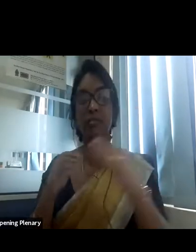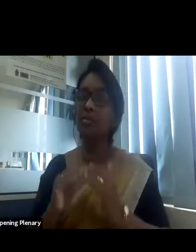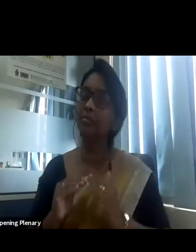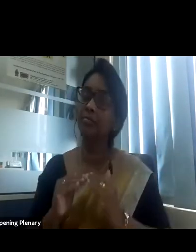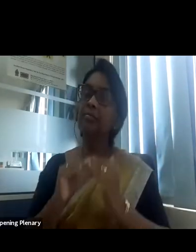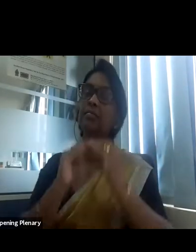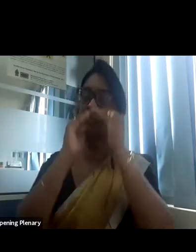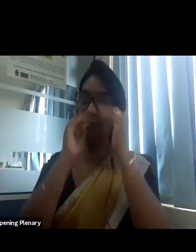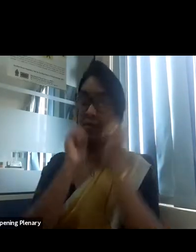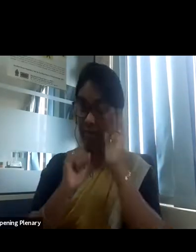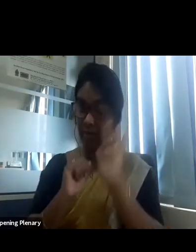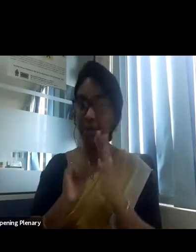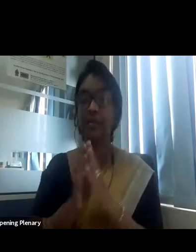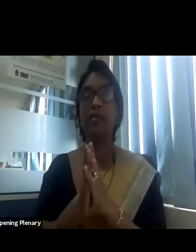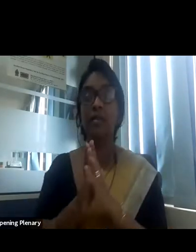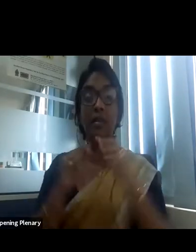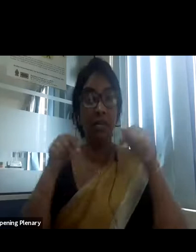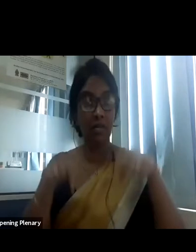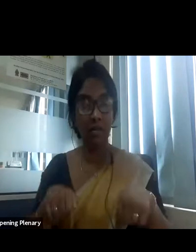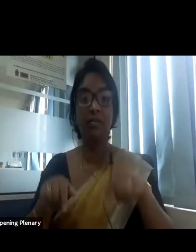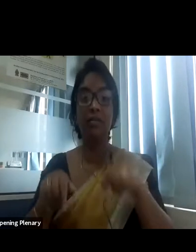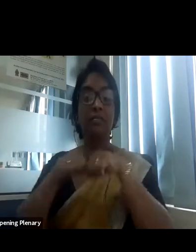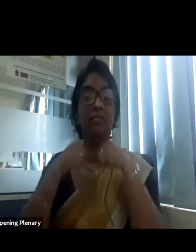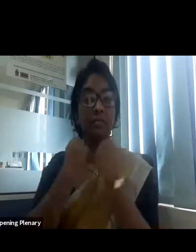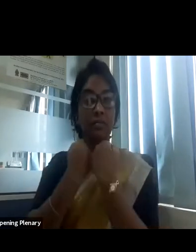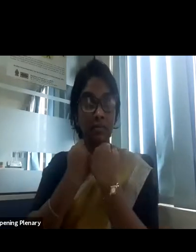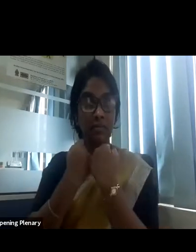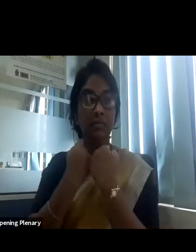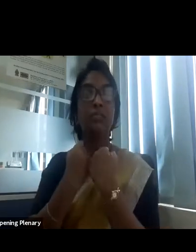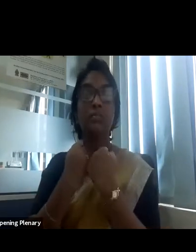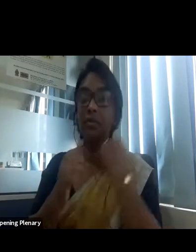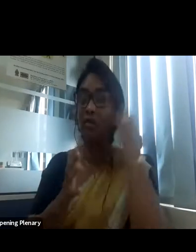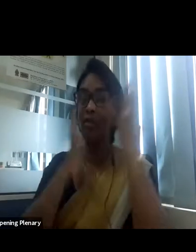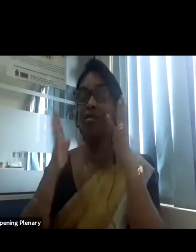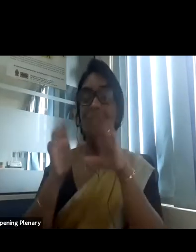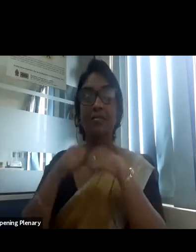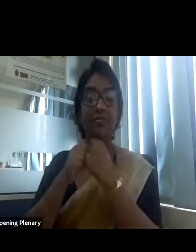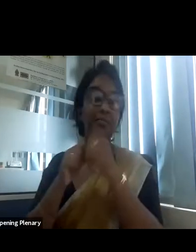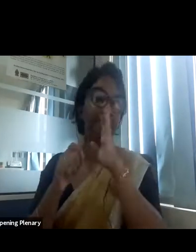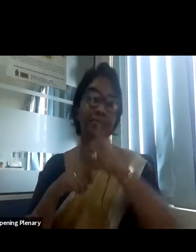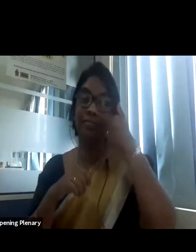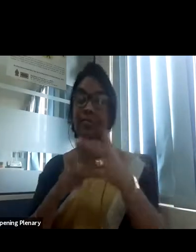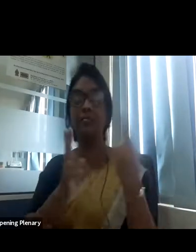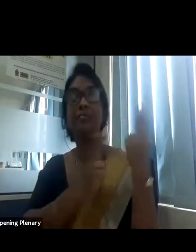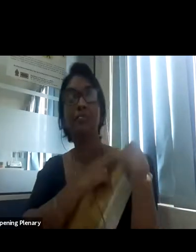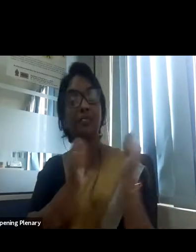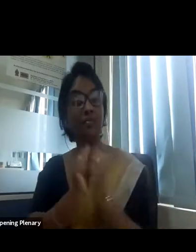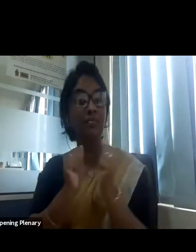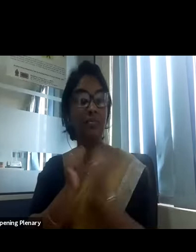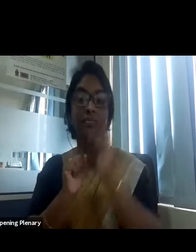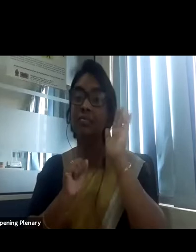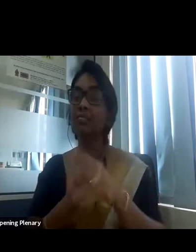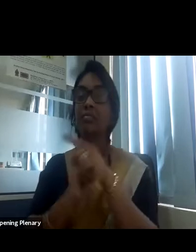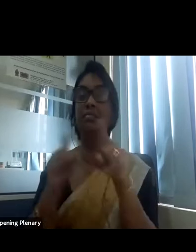Global Compact in Sri Lanka's key initiatives that are climate action with a strong focus on